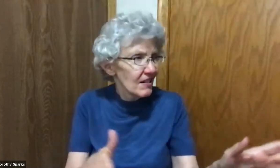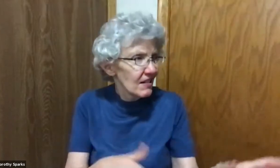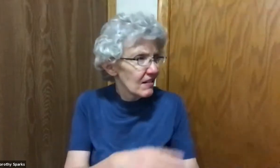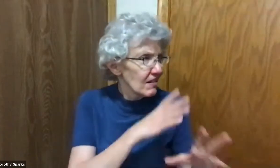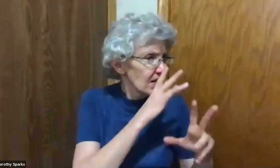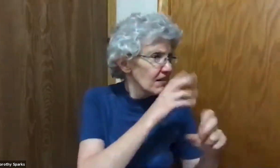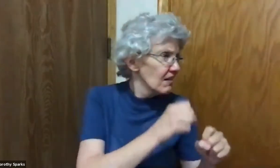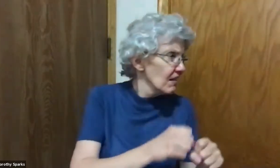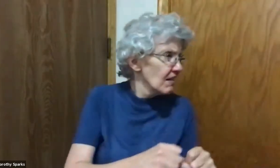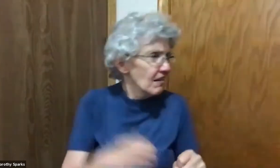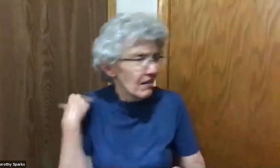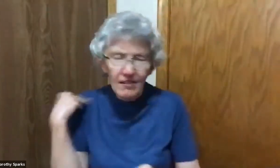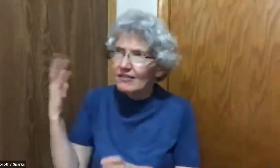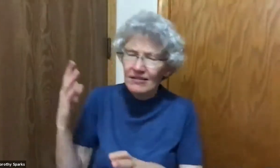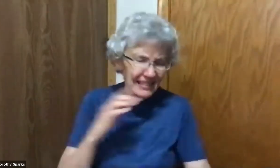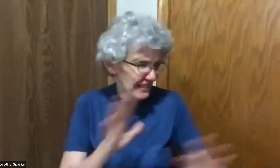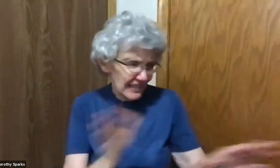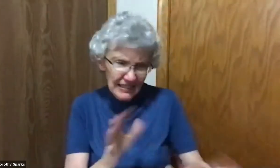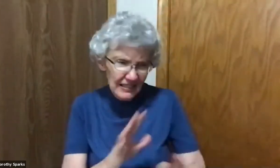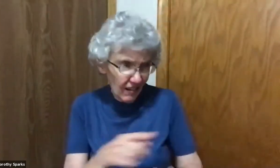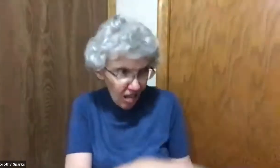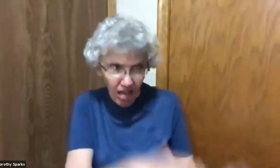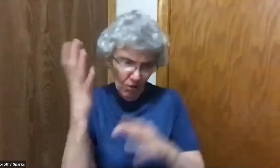You lead me in the path of goodness,